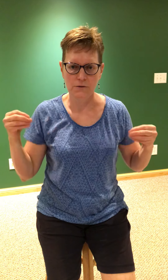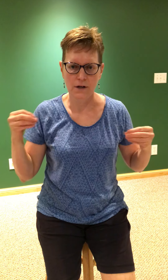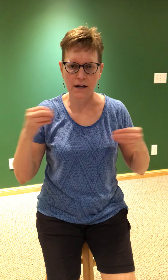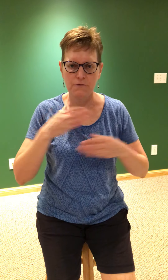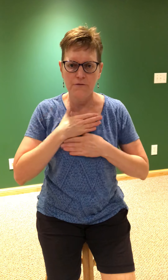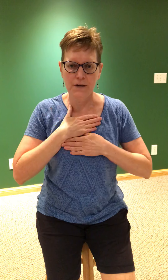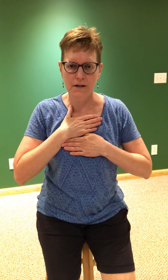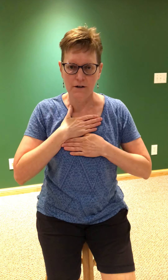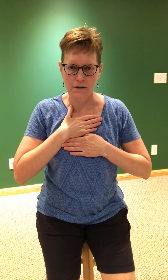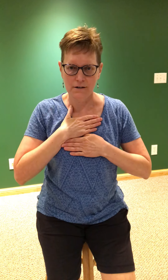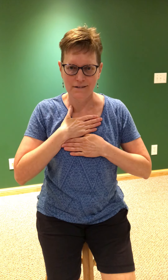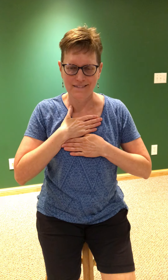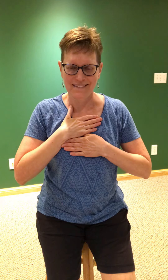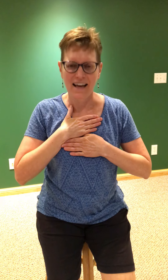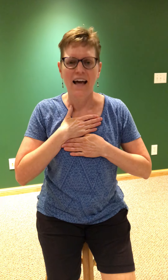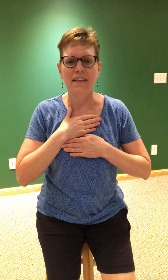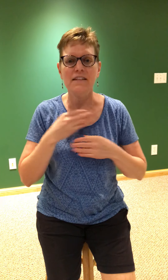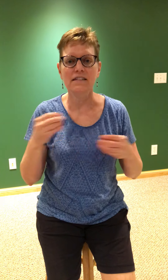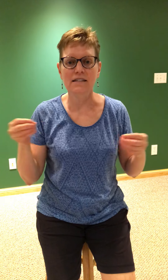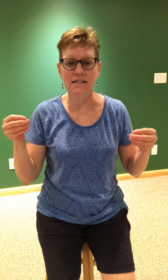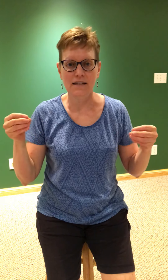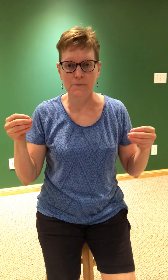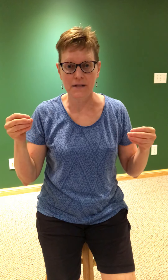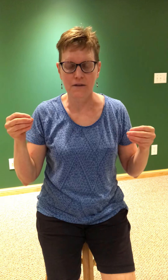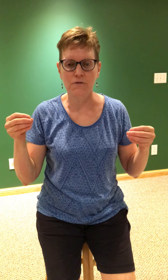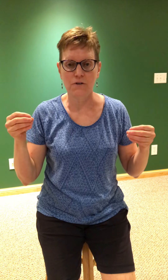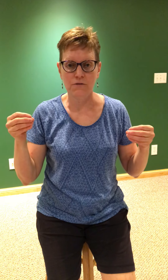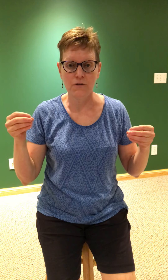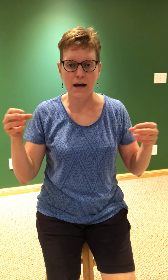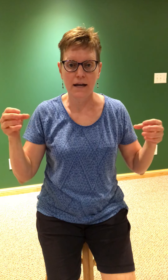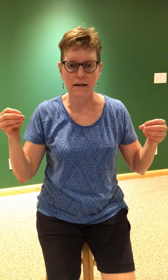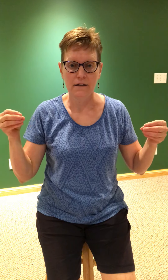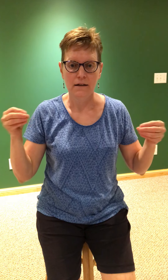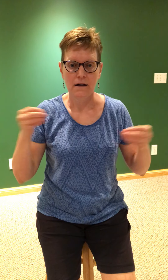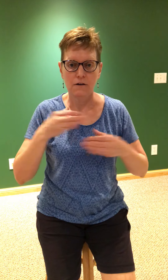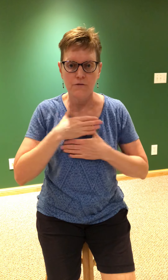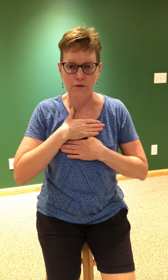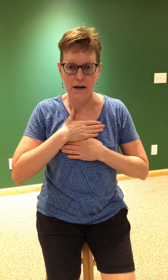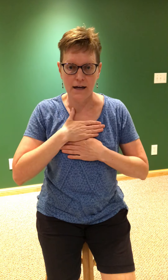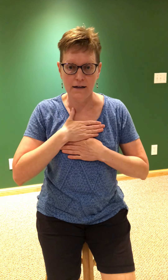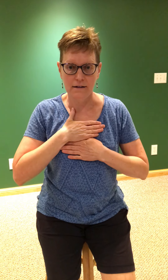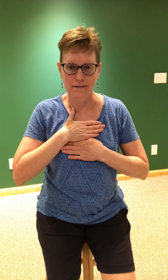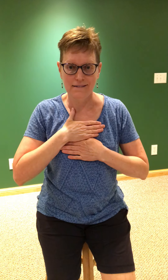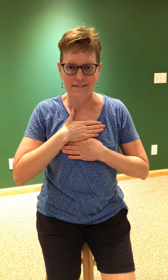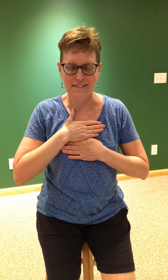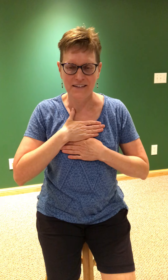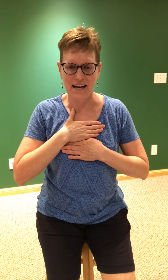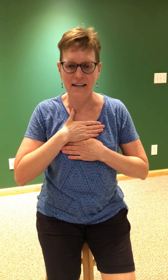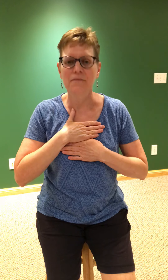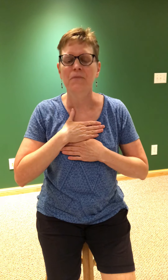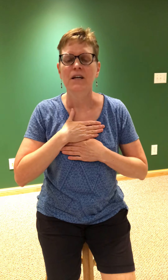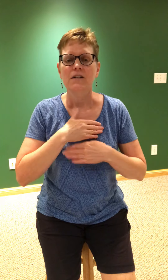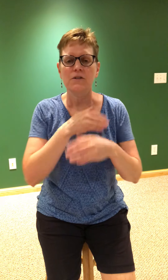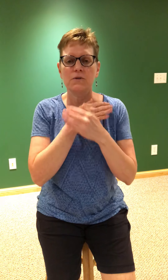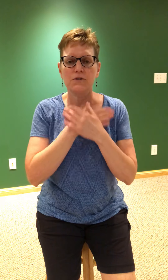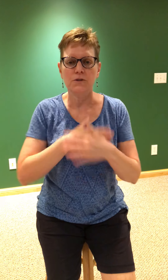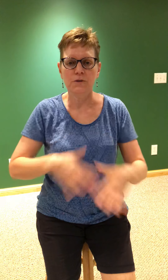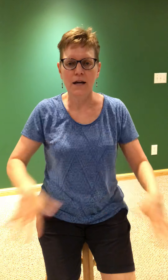not fear. And this is the same sign for afraid. Afraid. Okay? So do